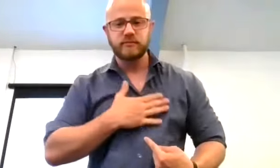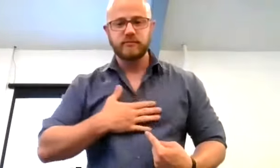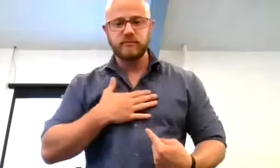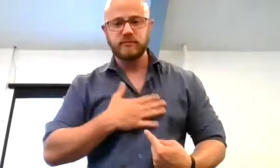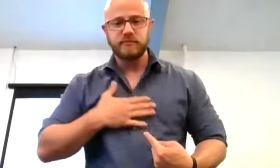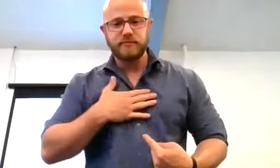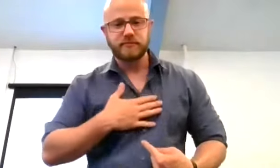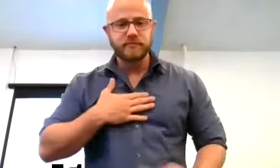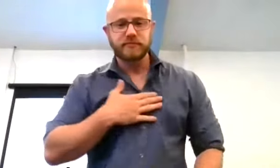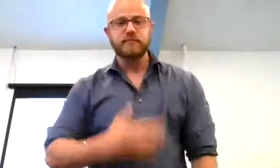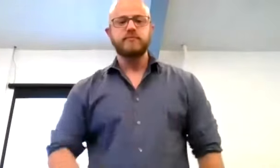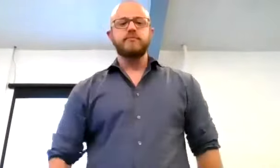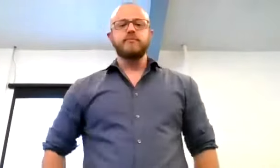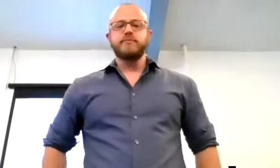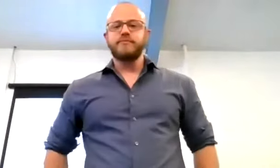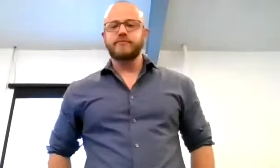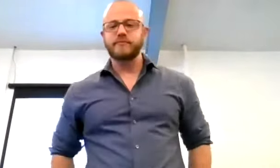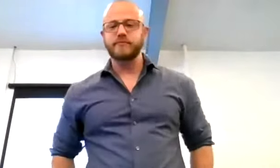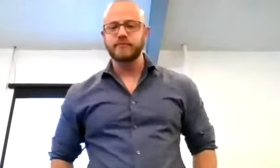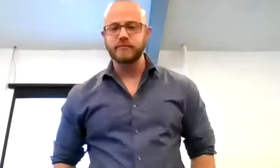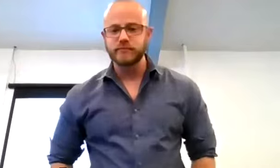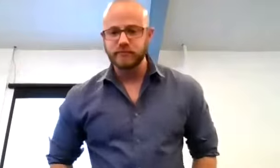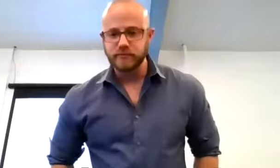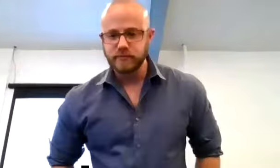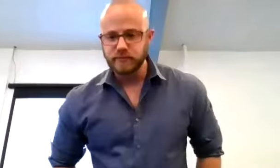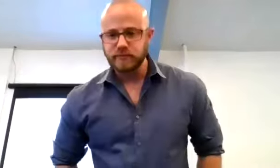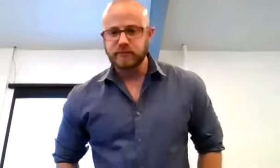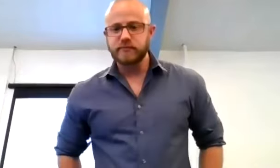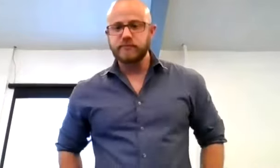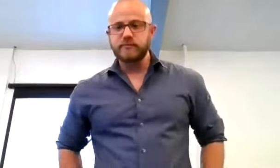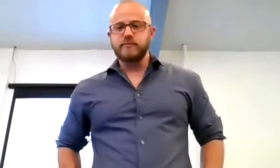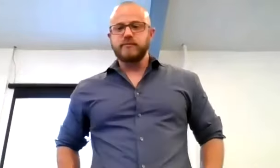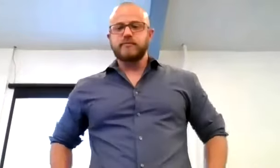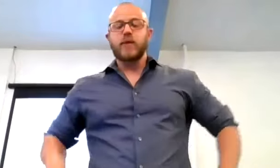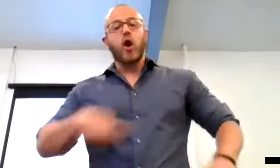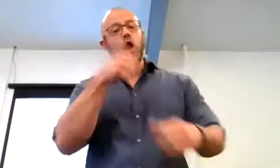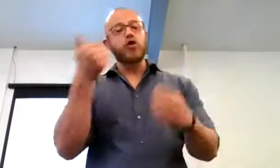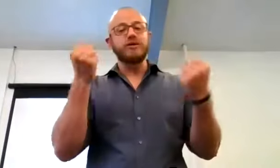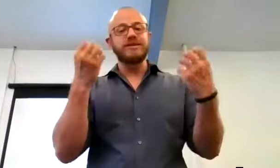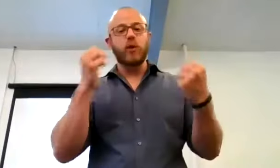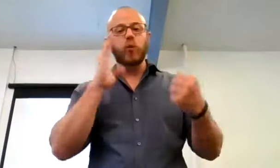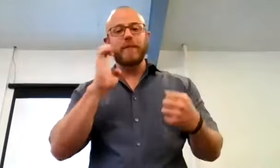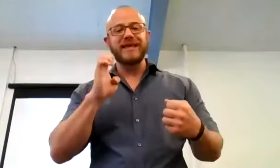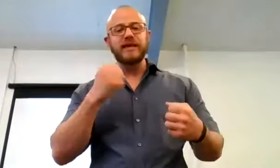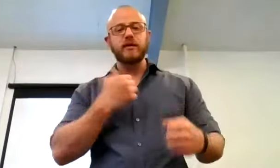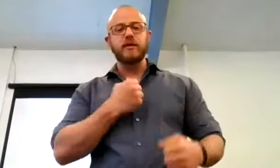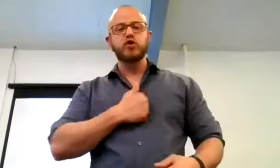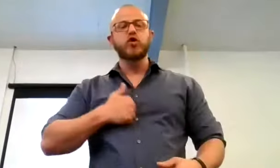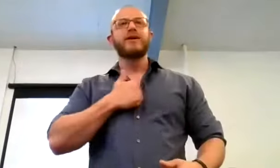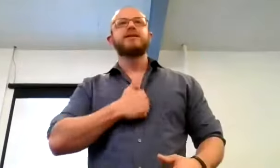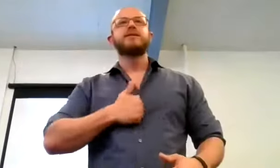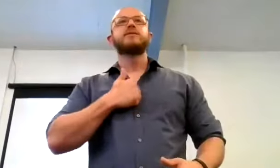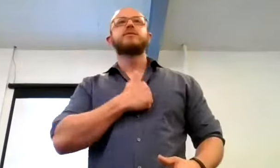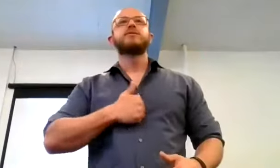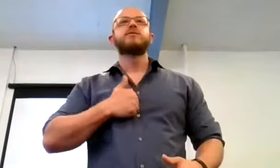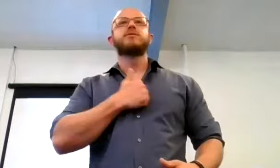is please, and enjoy, but please, yes. And then all the signs will be, here's another